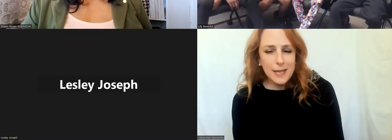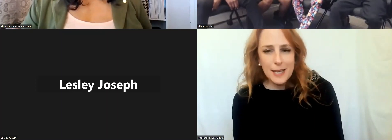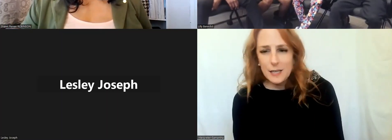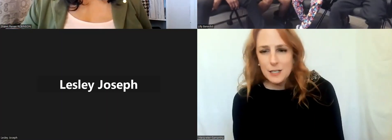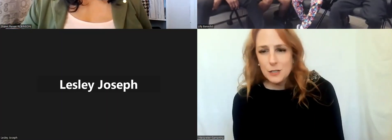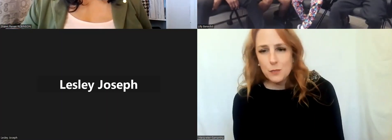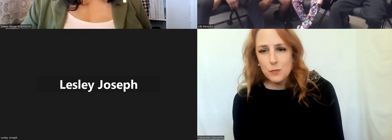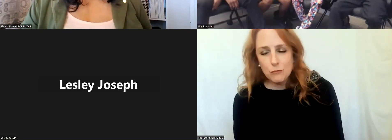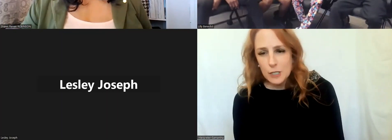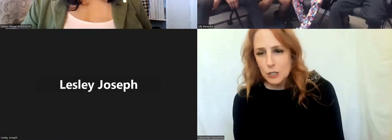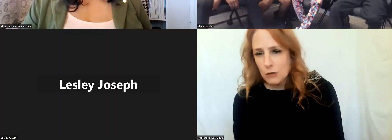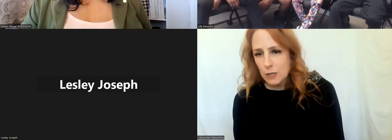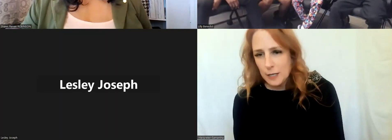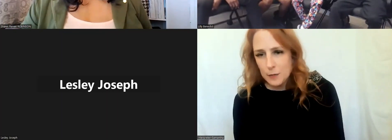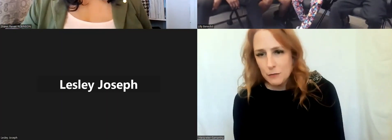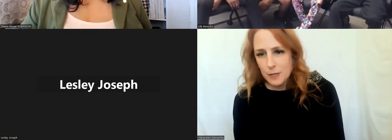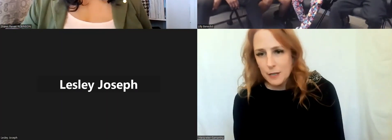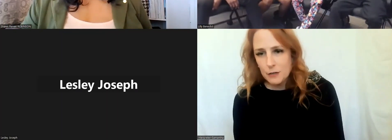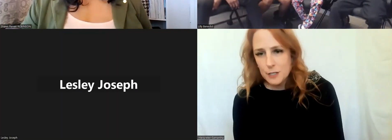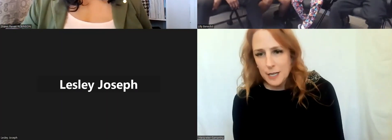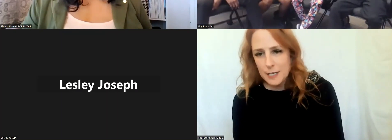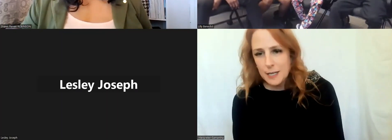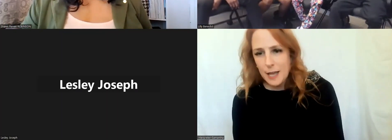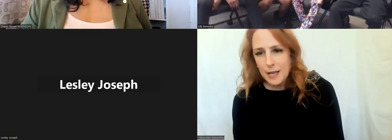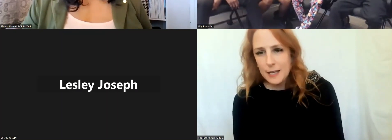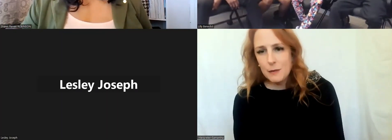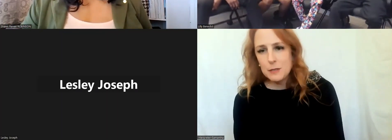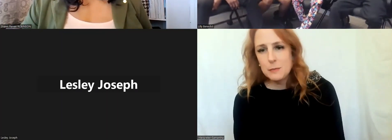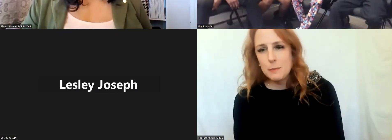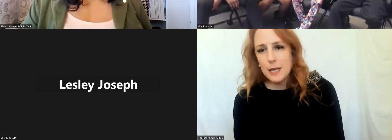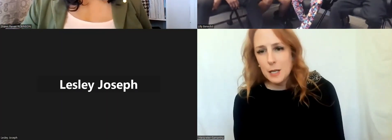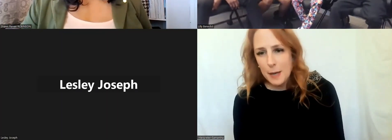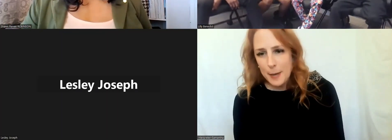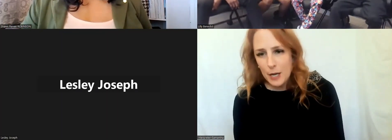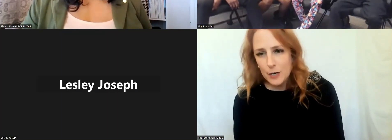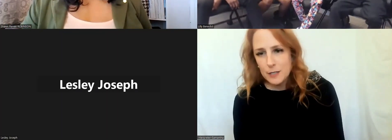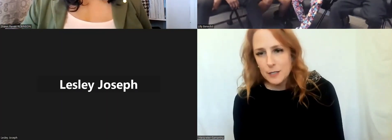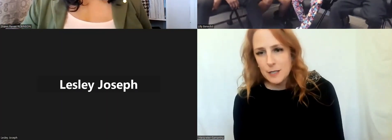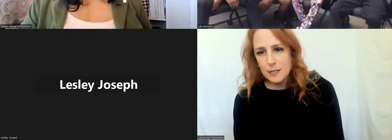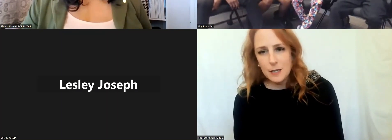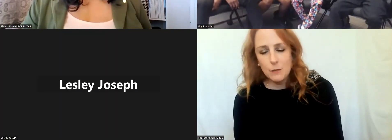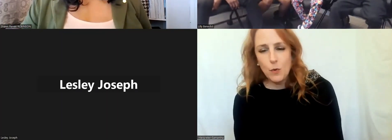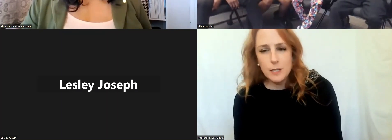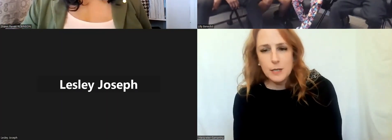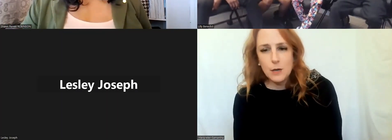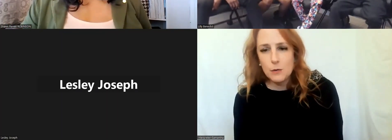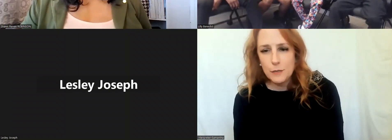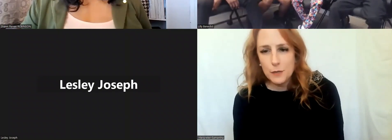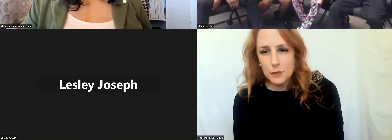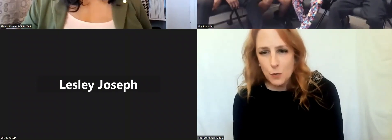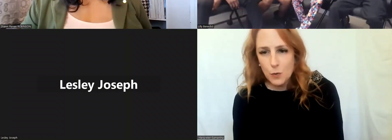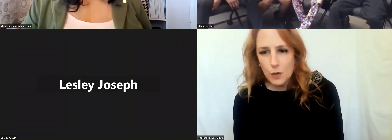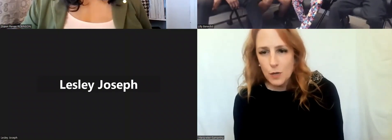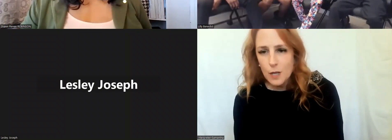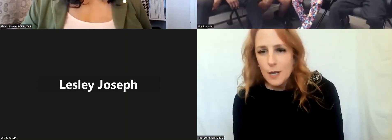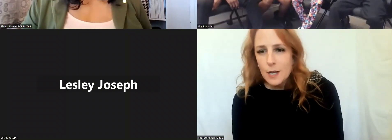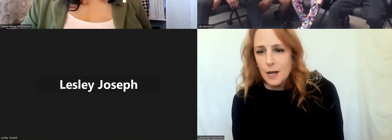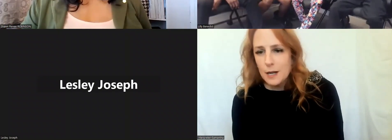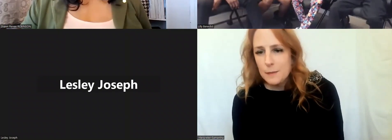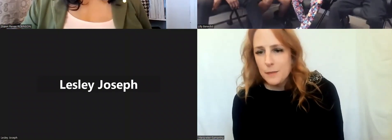And again, I just was really struggling, wasn't really understanding that. And I was begging my parents that I wanted to go to a different